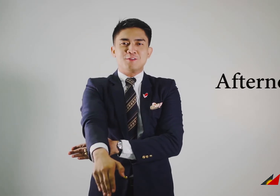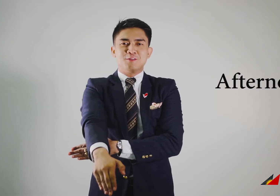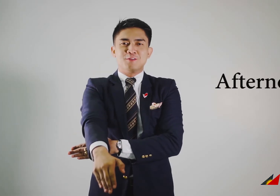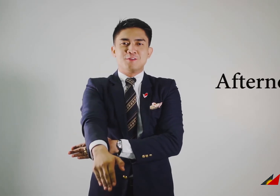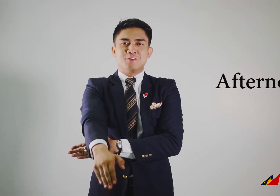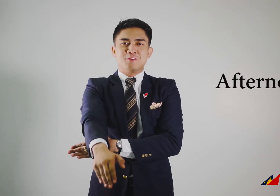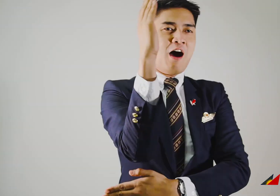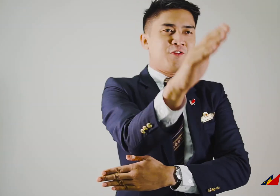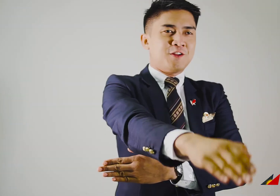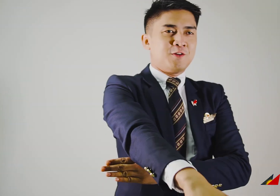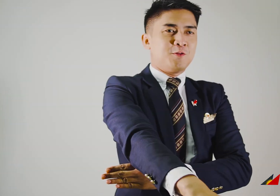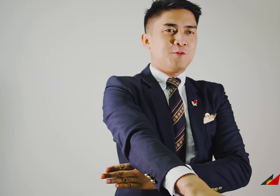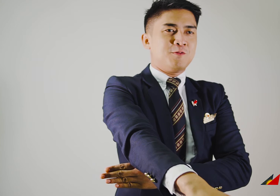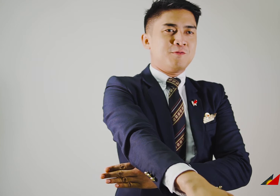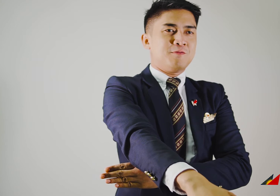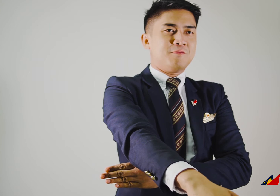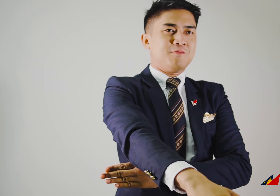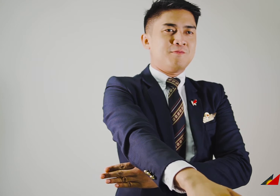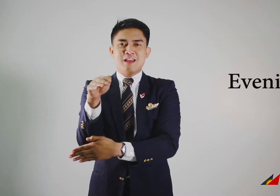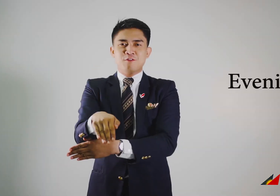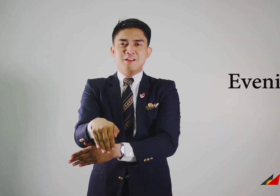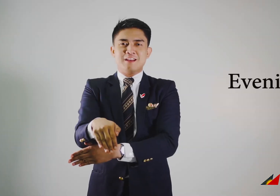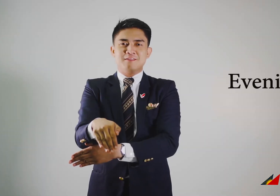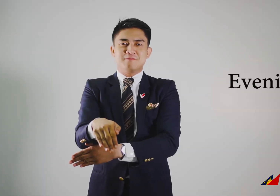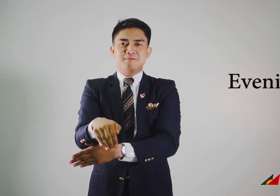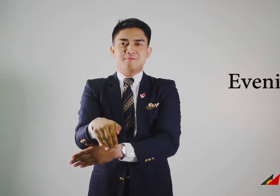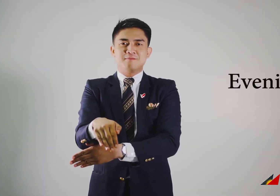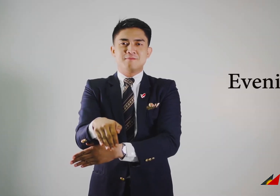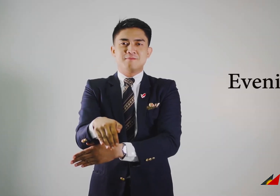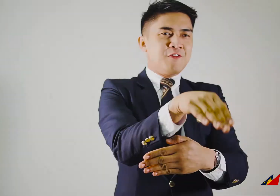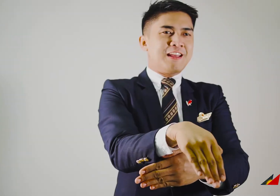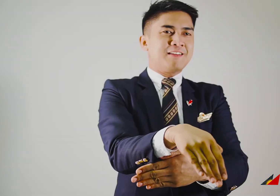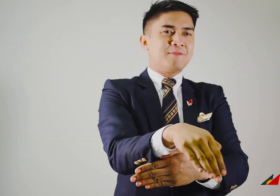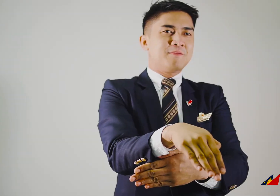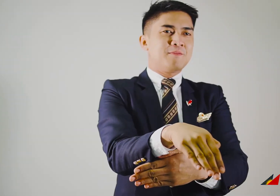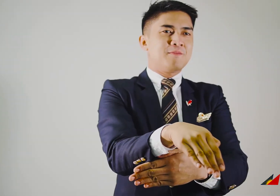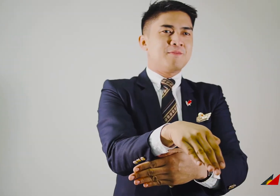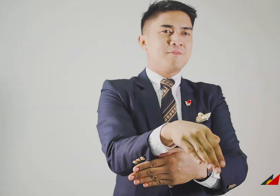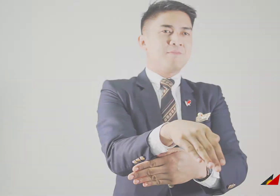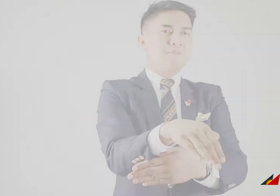Afternoon, afternoon. Evening, evening.